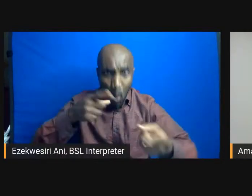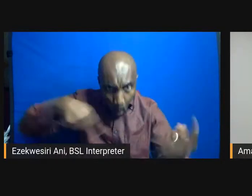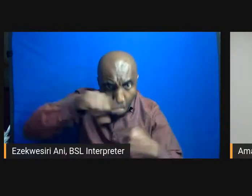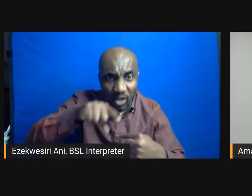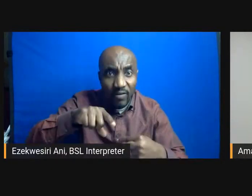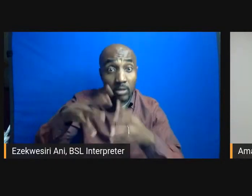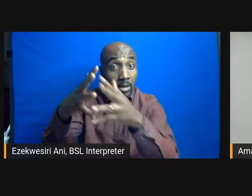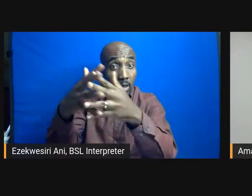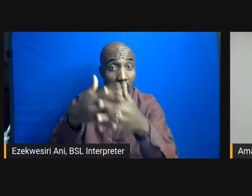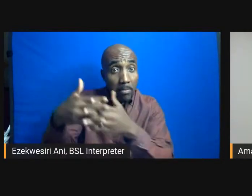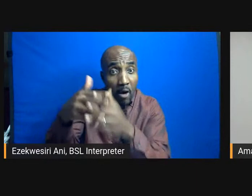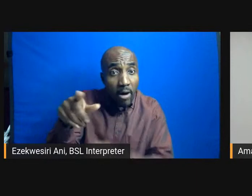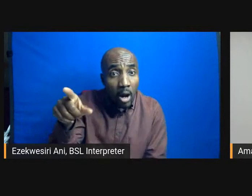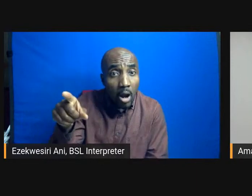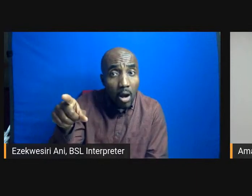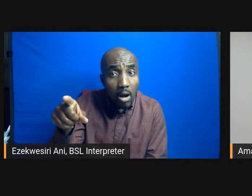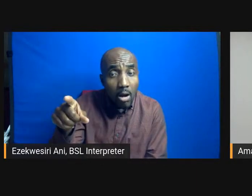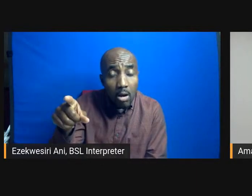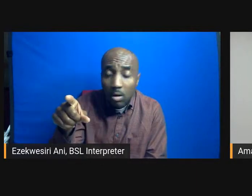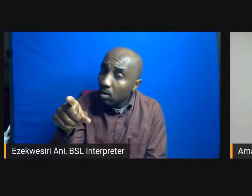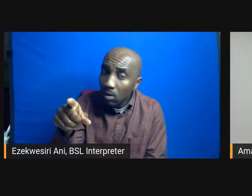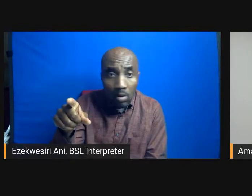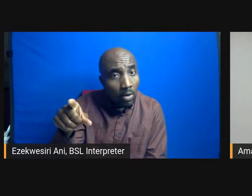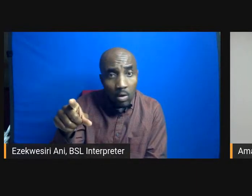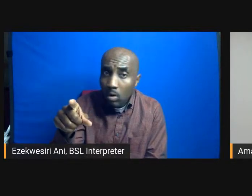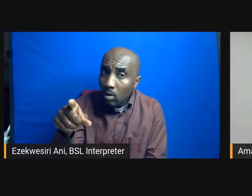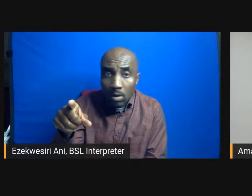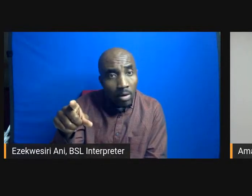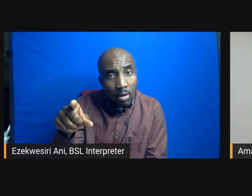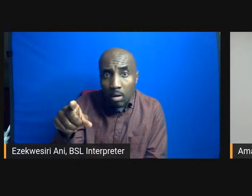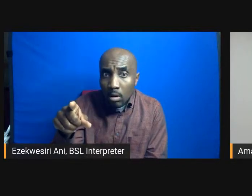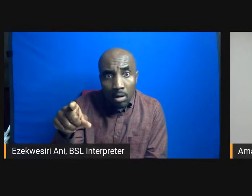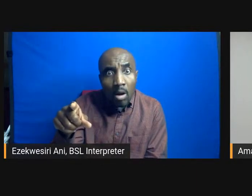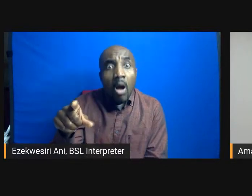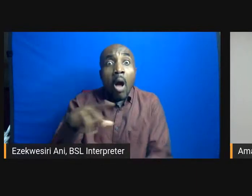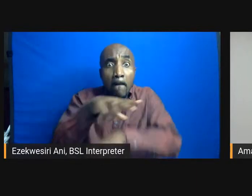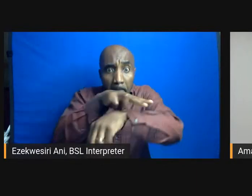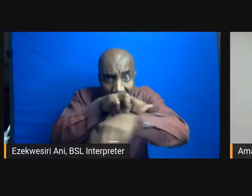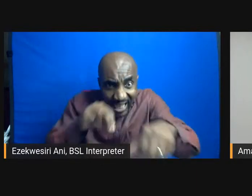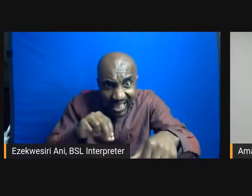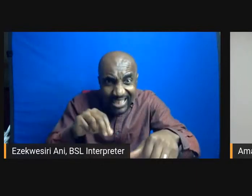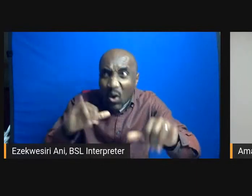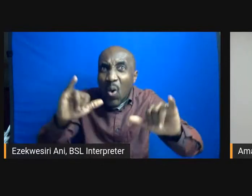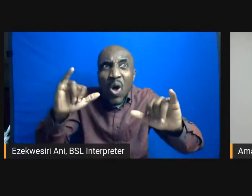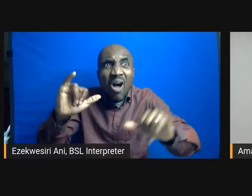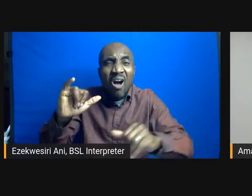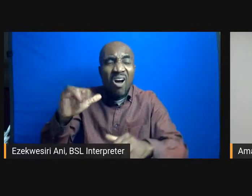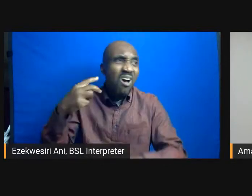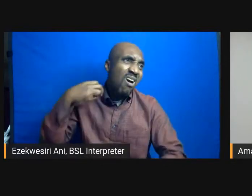the US, it was the death by the hand of a public official that shocked.